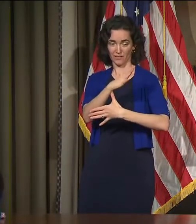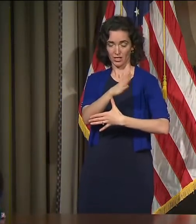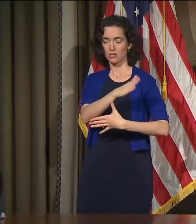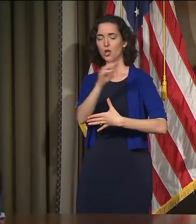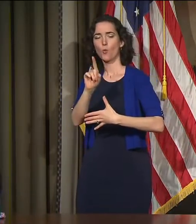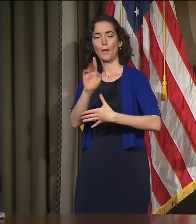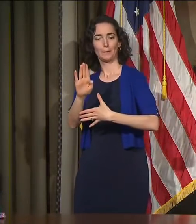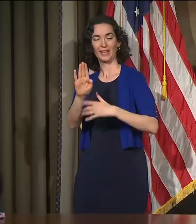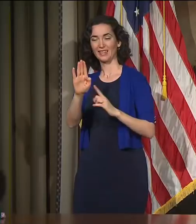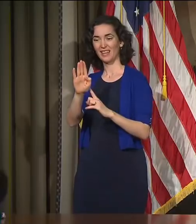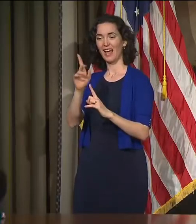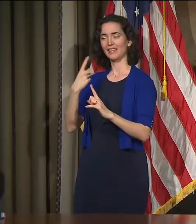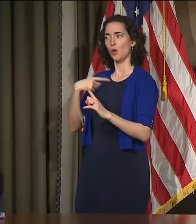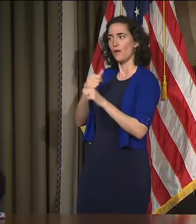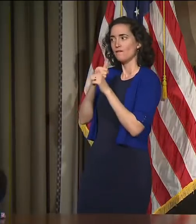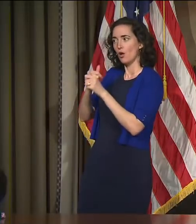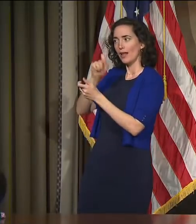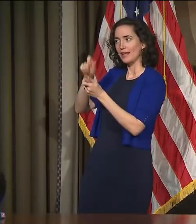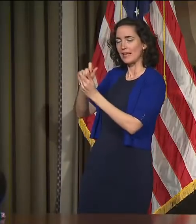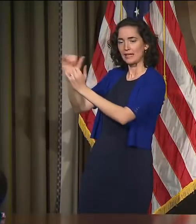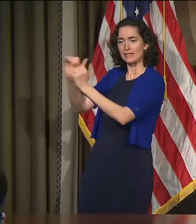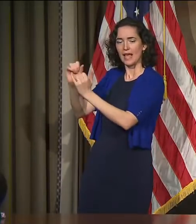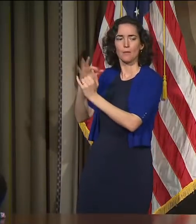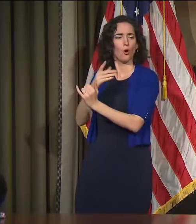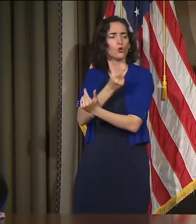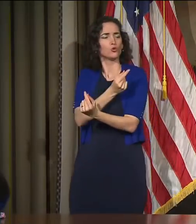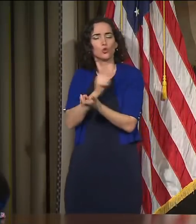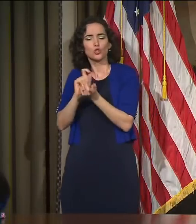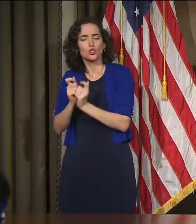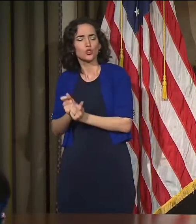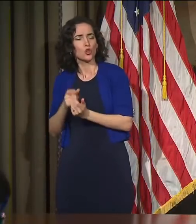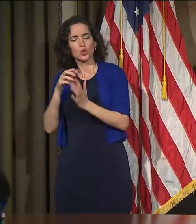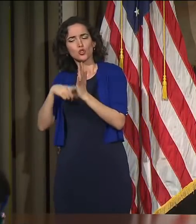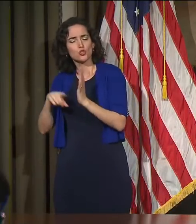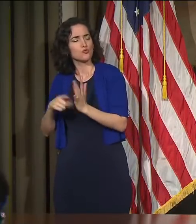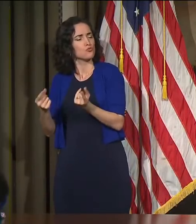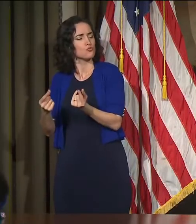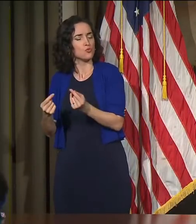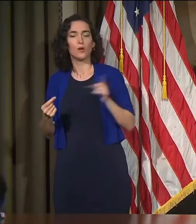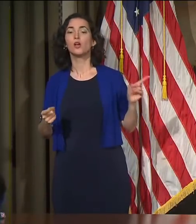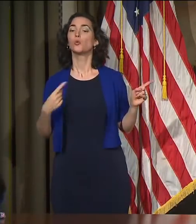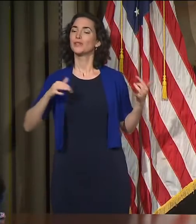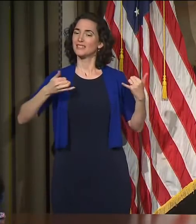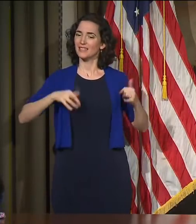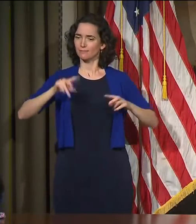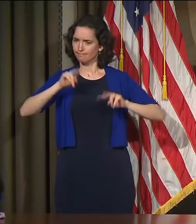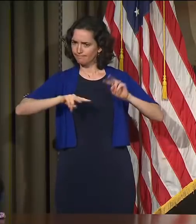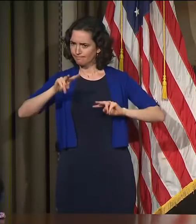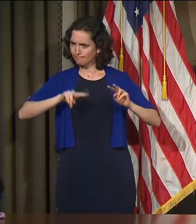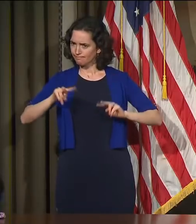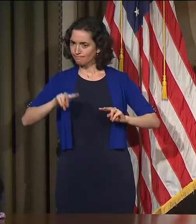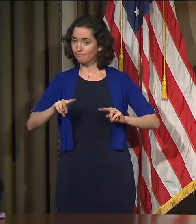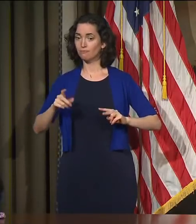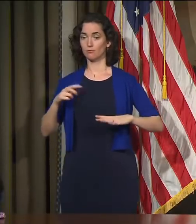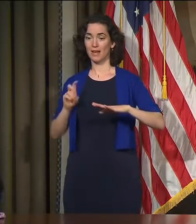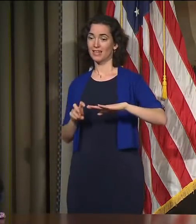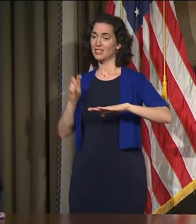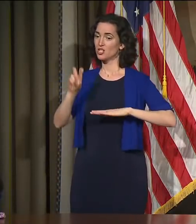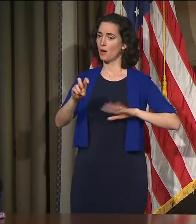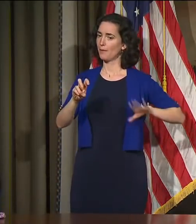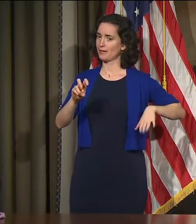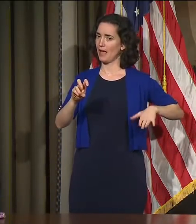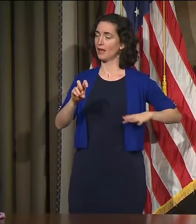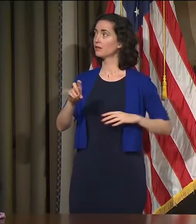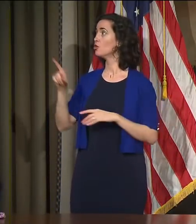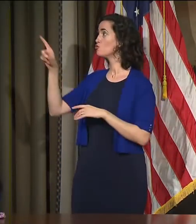recommended, exactly where you guys are with that? Are you still reviewing it? We're still reviewing it, and without getting ahead too much, it's not going to look